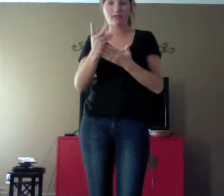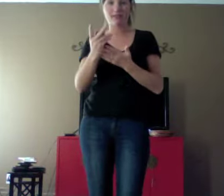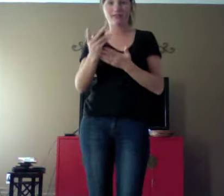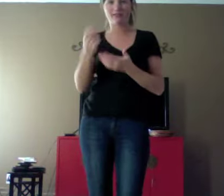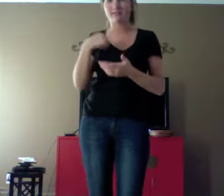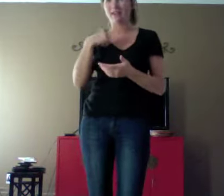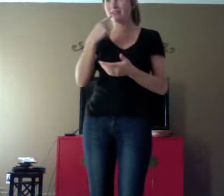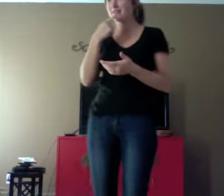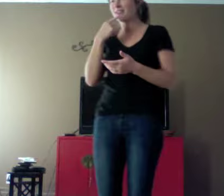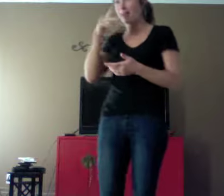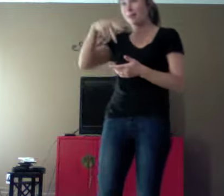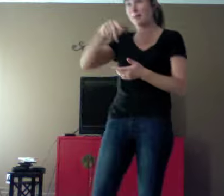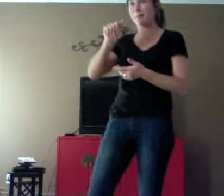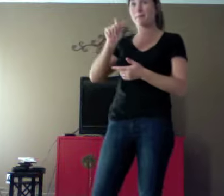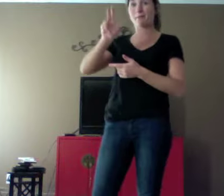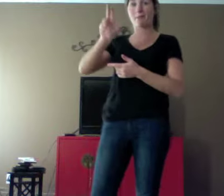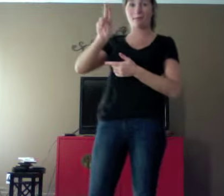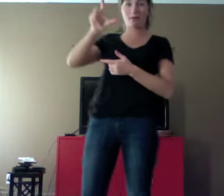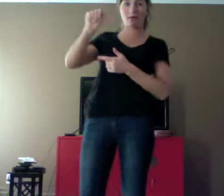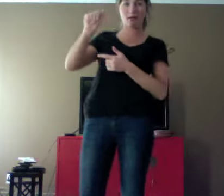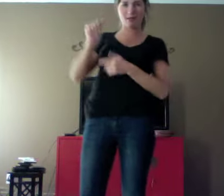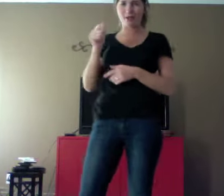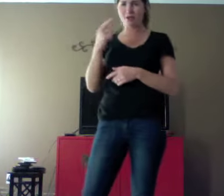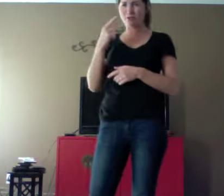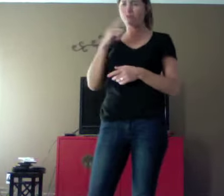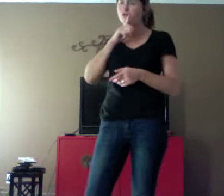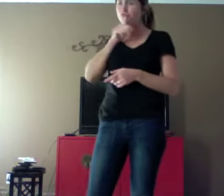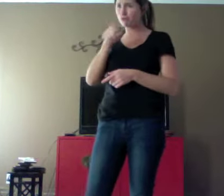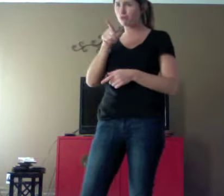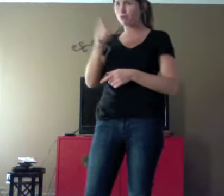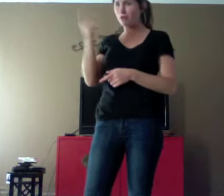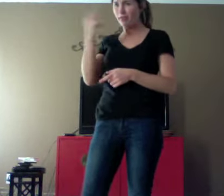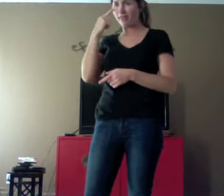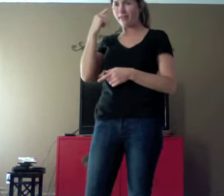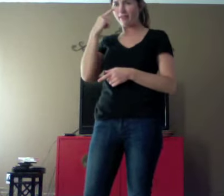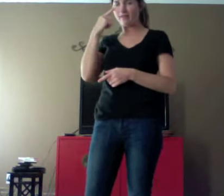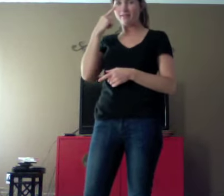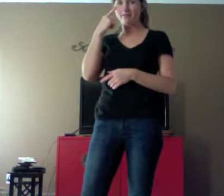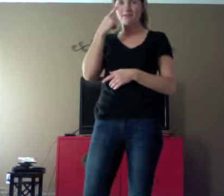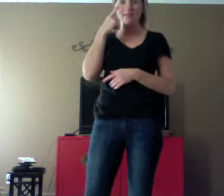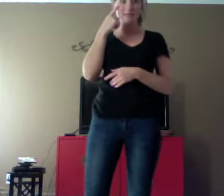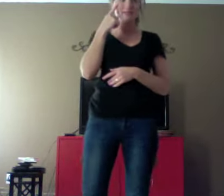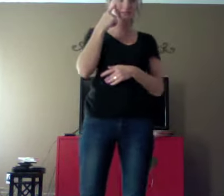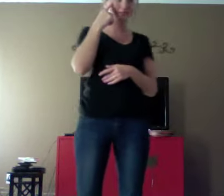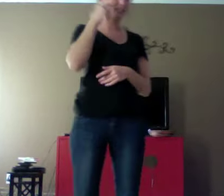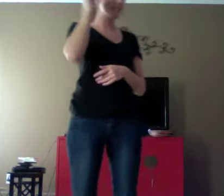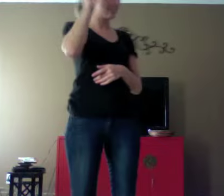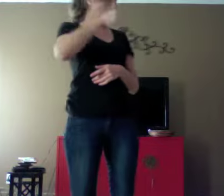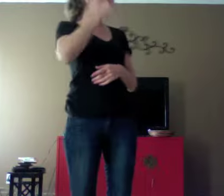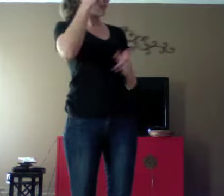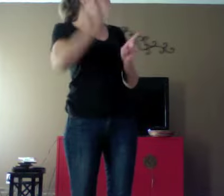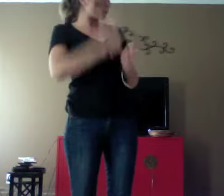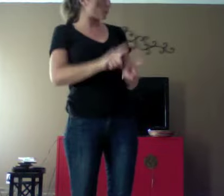words out of my mouth, absolutely I agree with that. And really I do too. And I think the Word of God